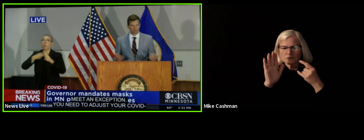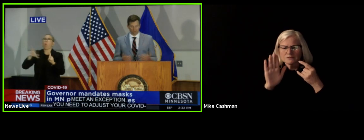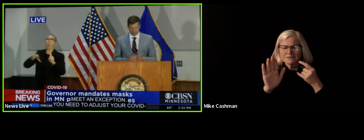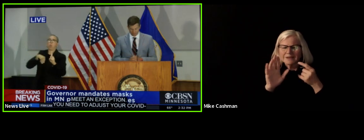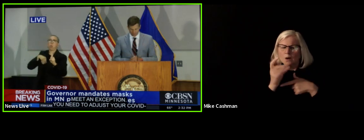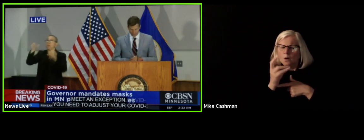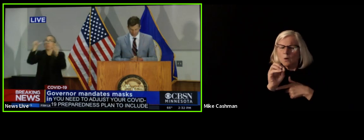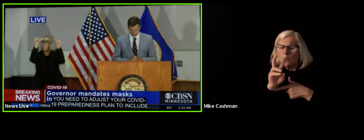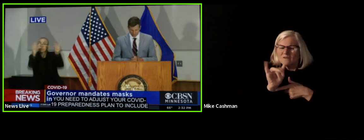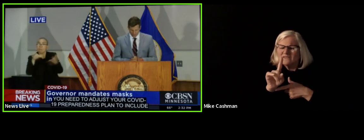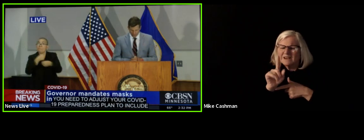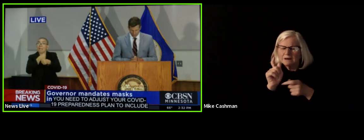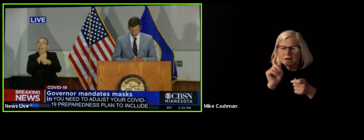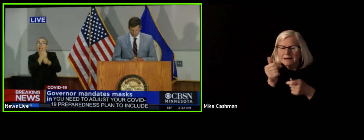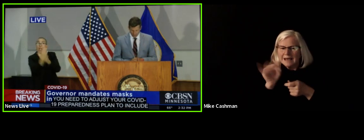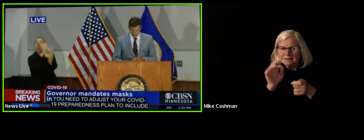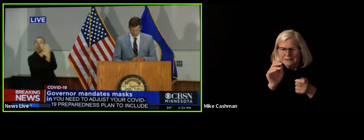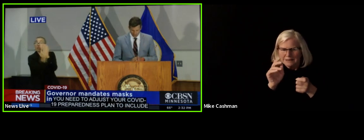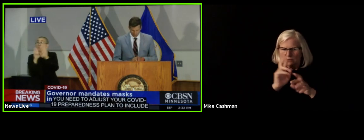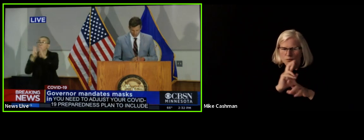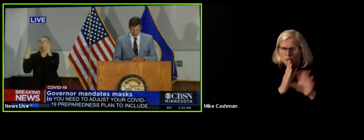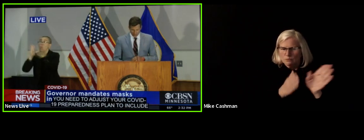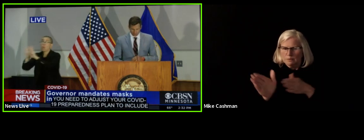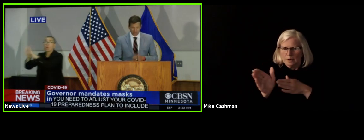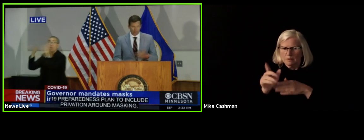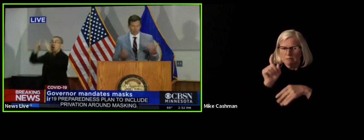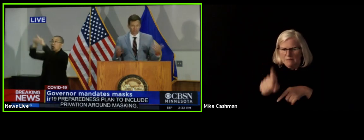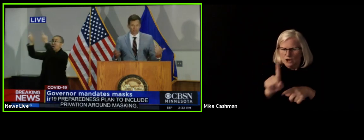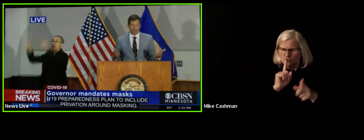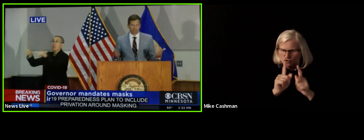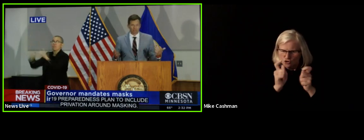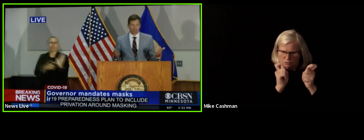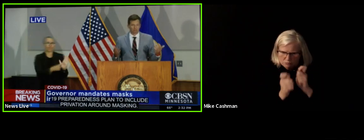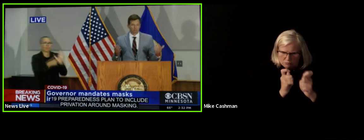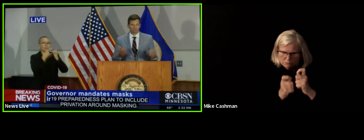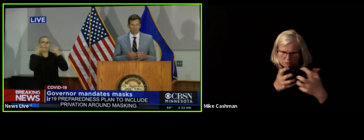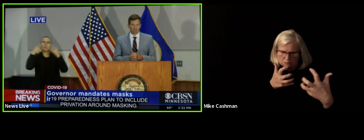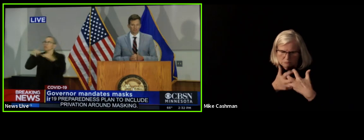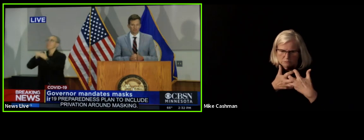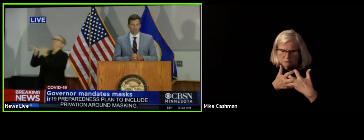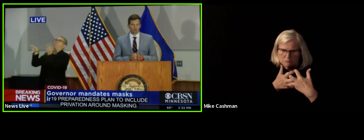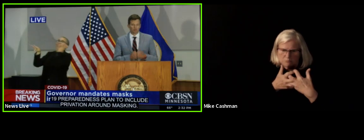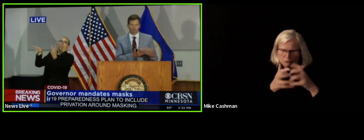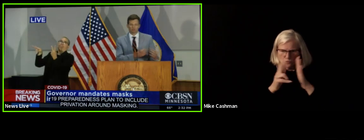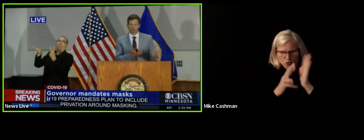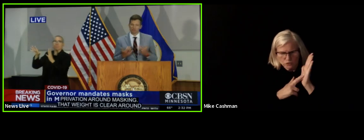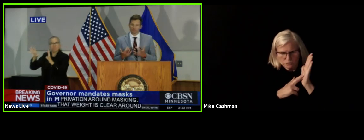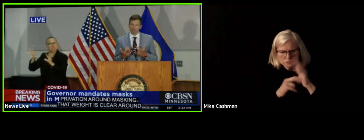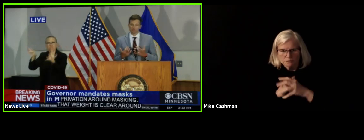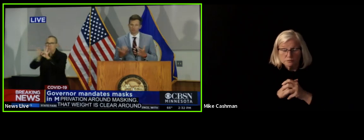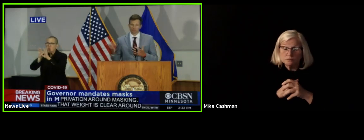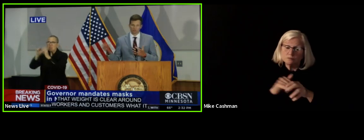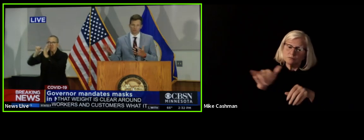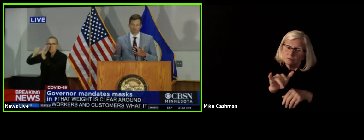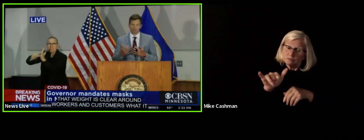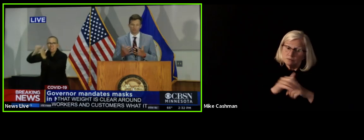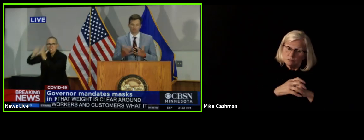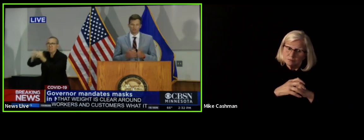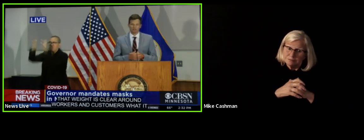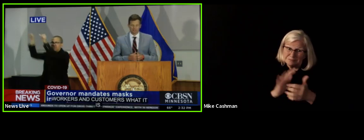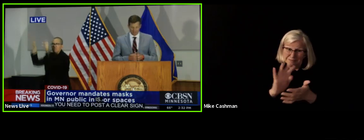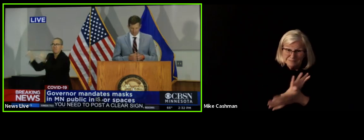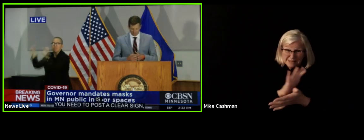to both customers and workers what these requirements are. You got to post a sign, a clear sign where customers are coming into the business or where workers may